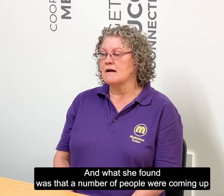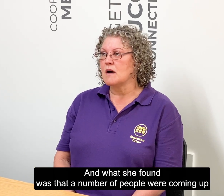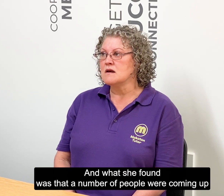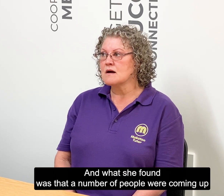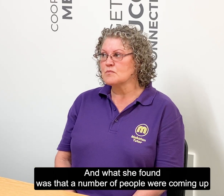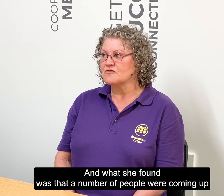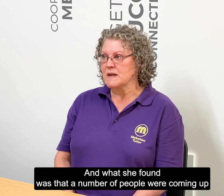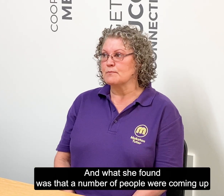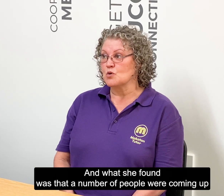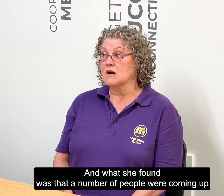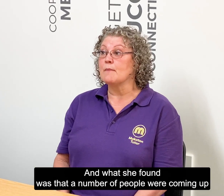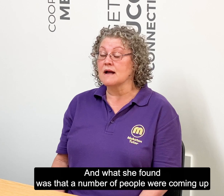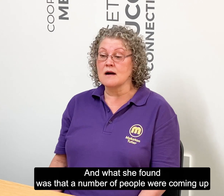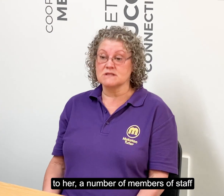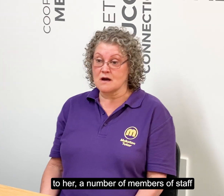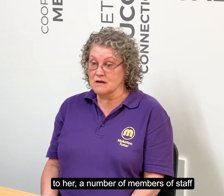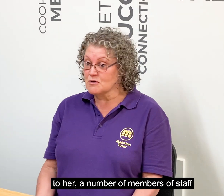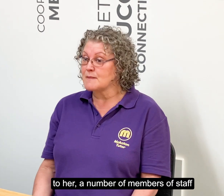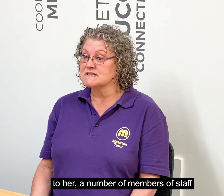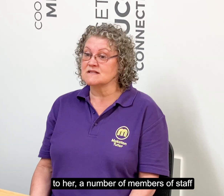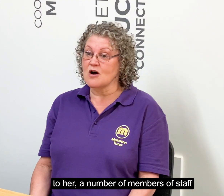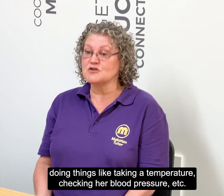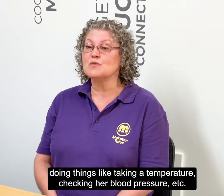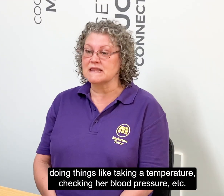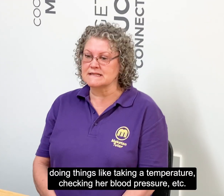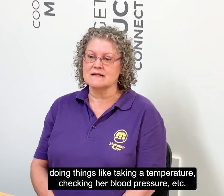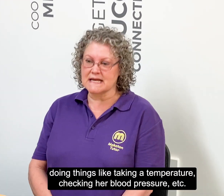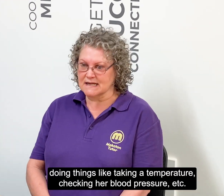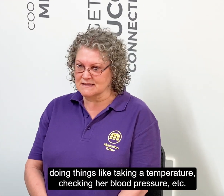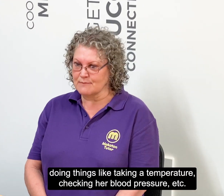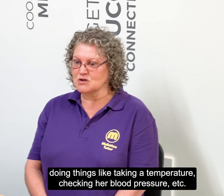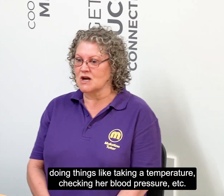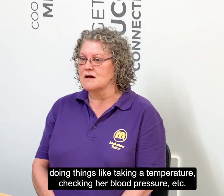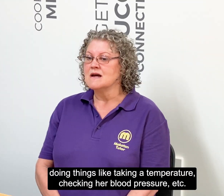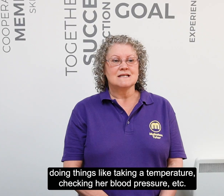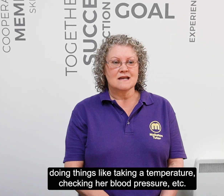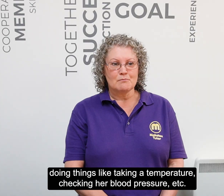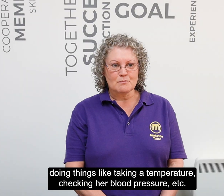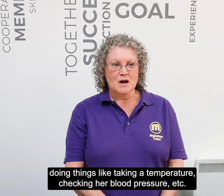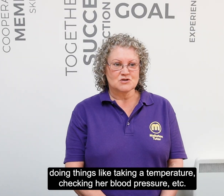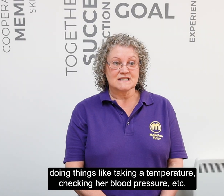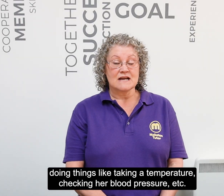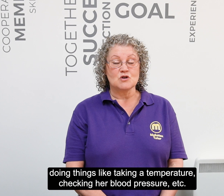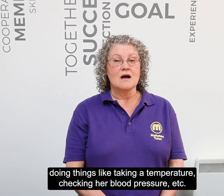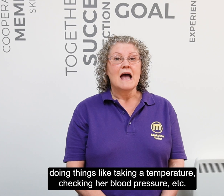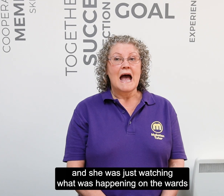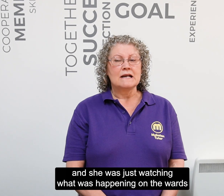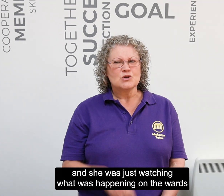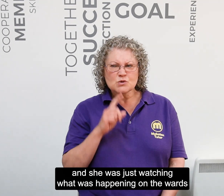a number of people were coming up to her, a number of members of staff, doing things like taking her temperature, taking her blood pressure, etc. And she was